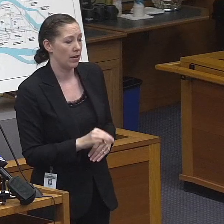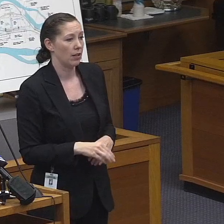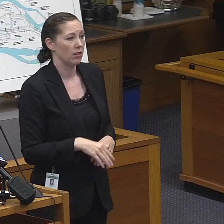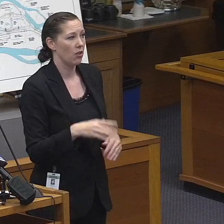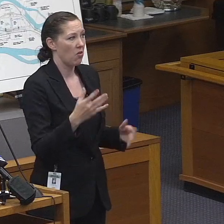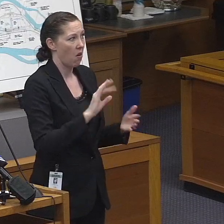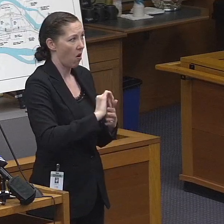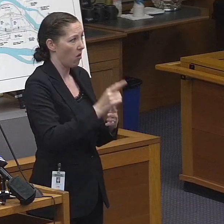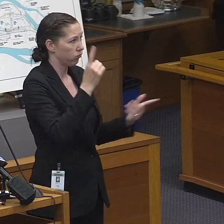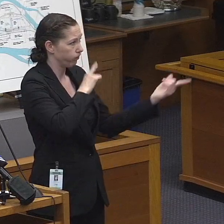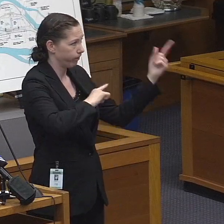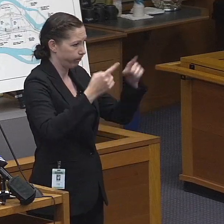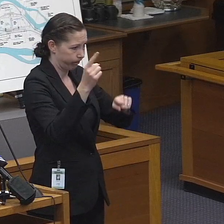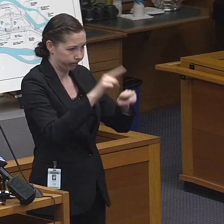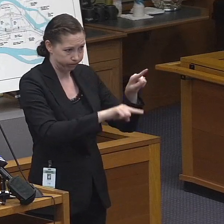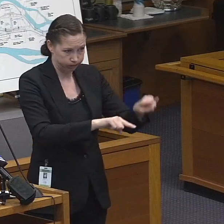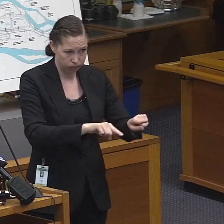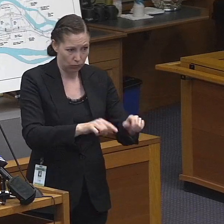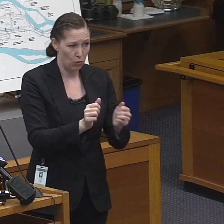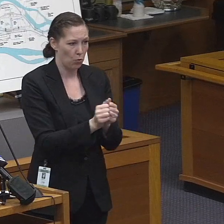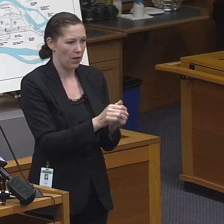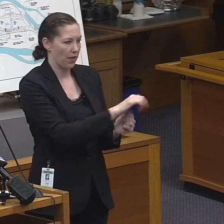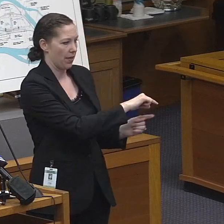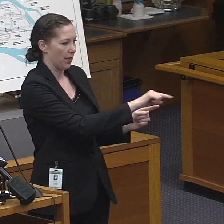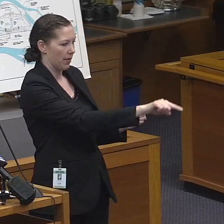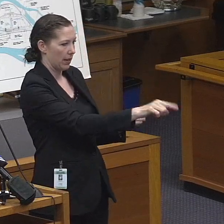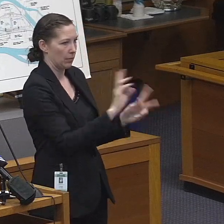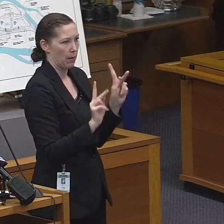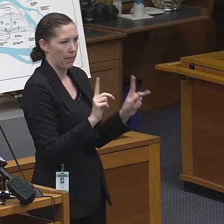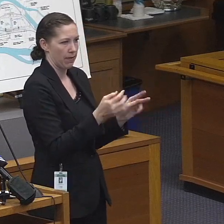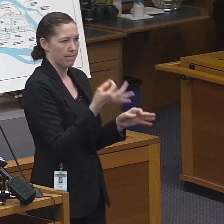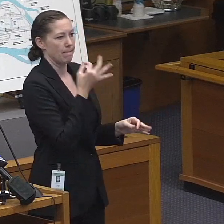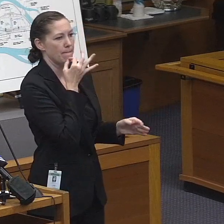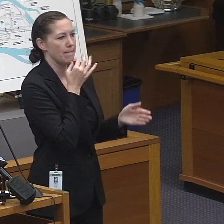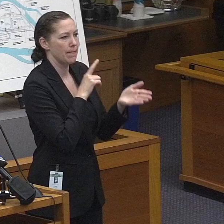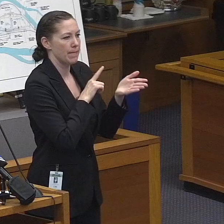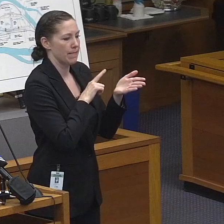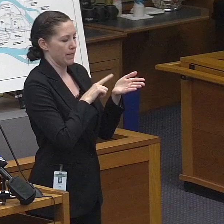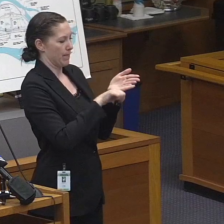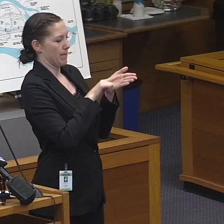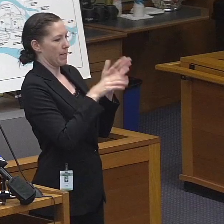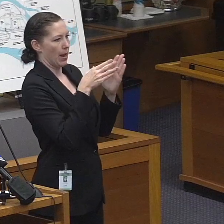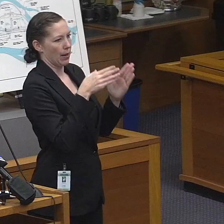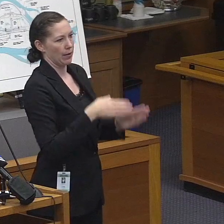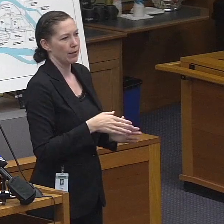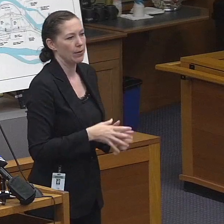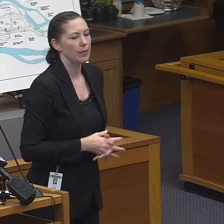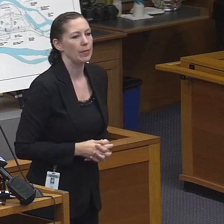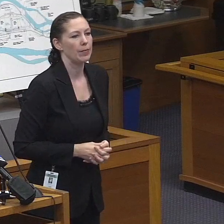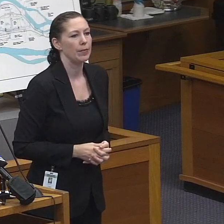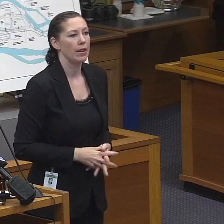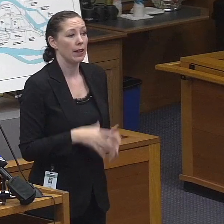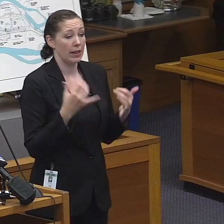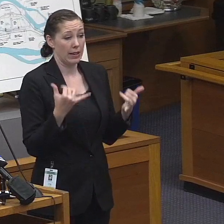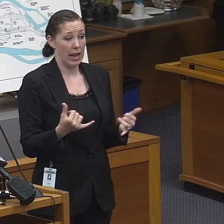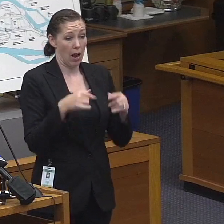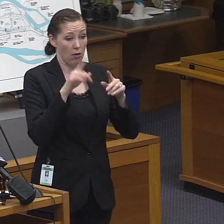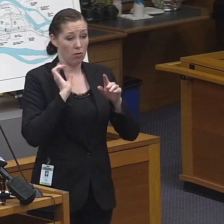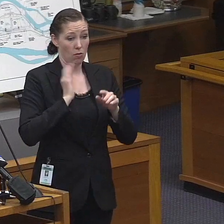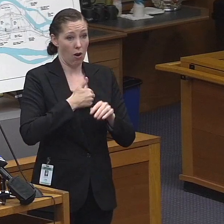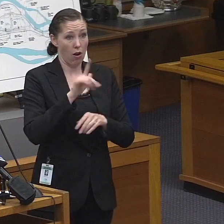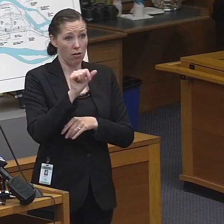through that panel of experts. And those are the tests that we're now demonstrating in the lab. Does